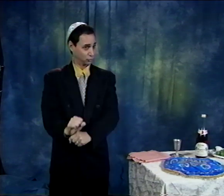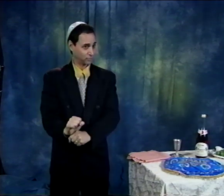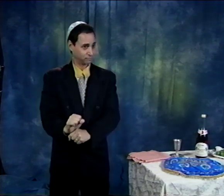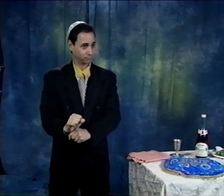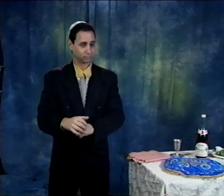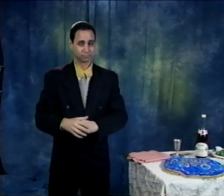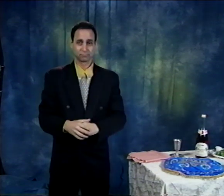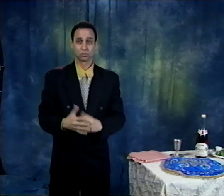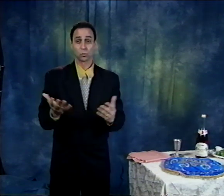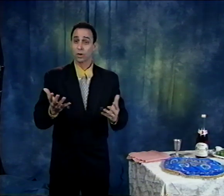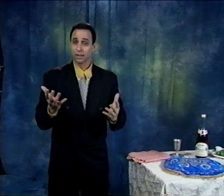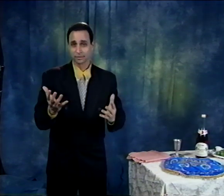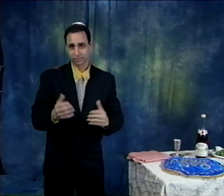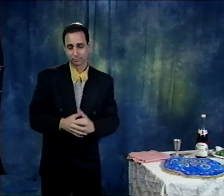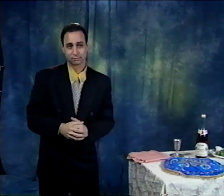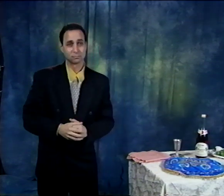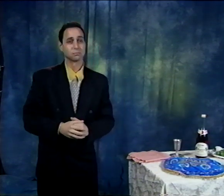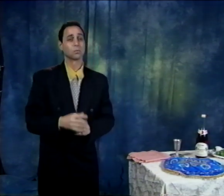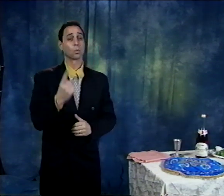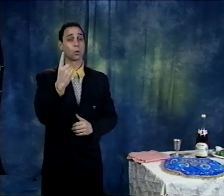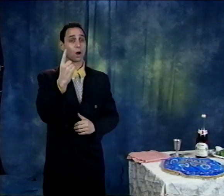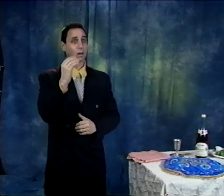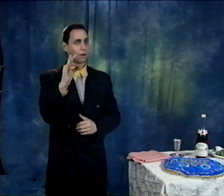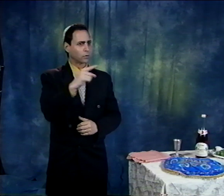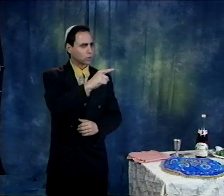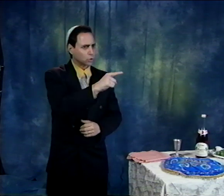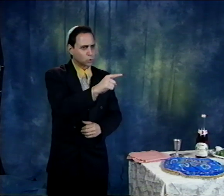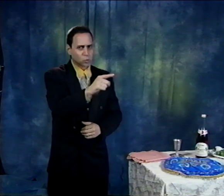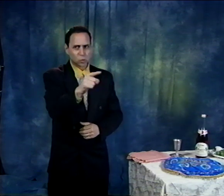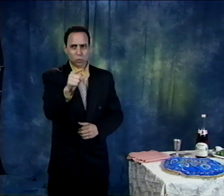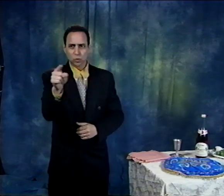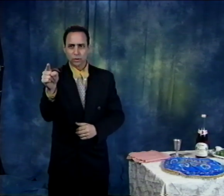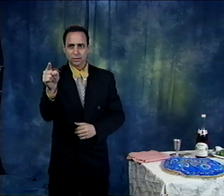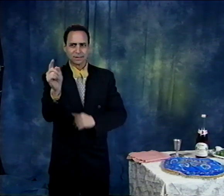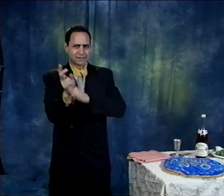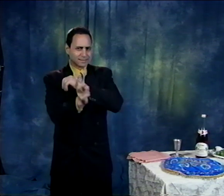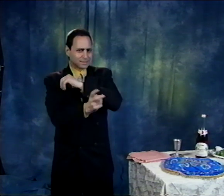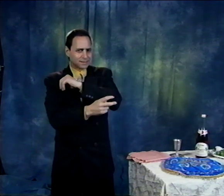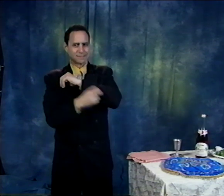it's a tradition. That is, one of you